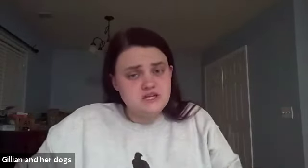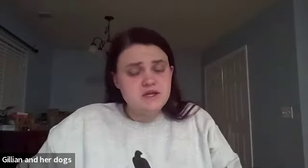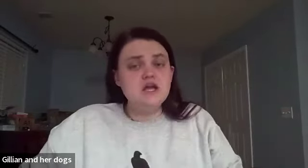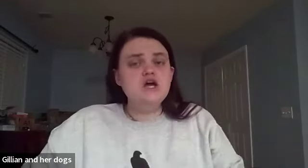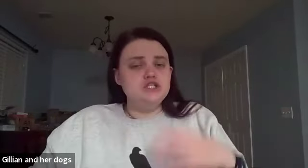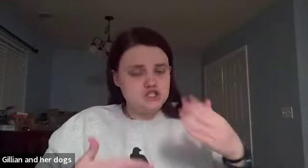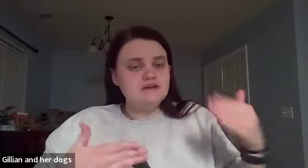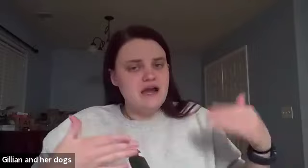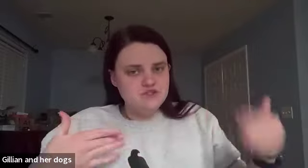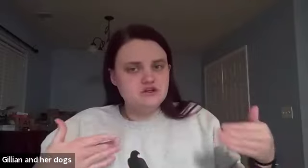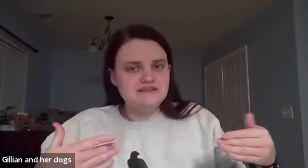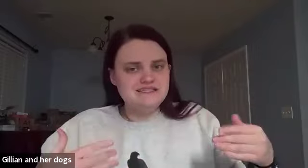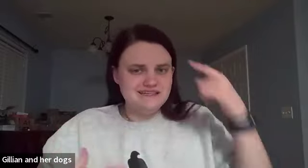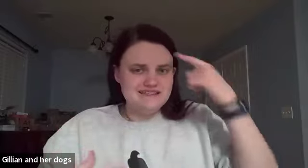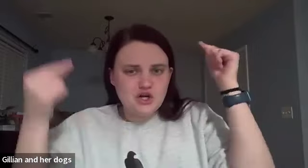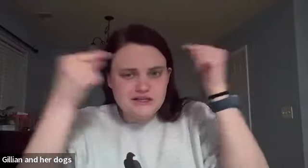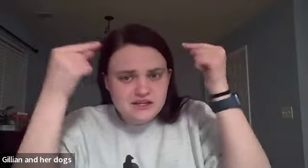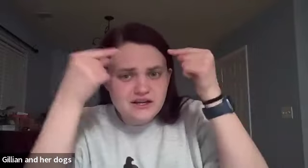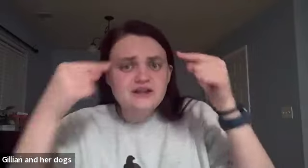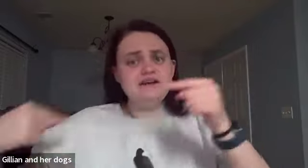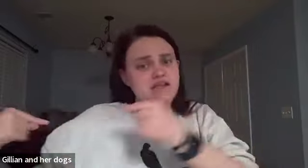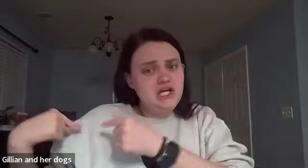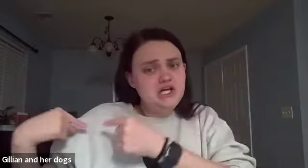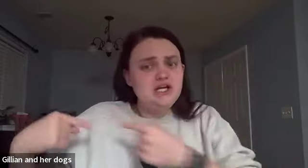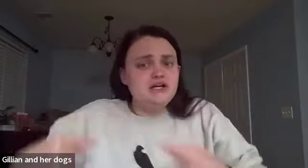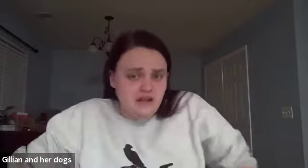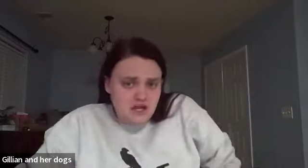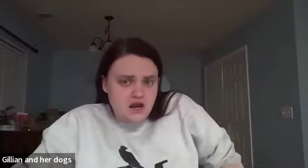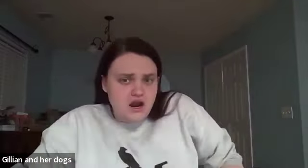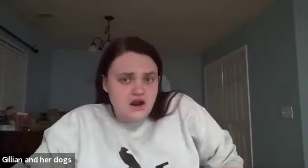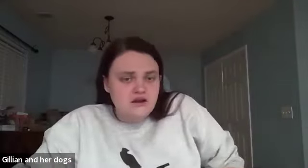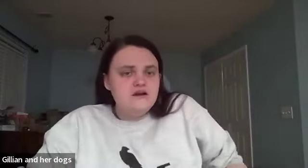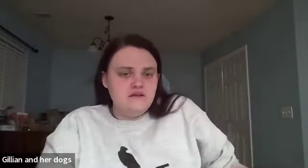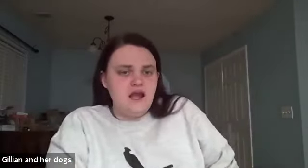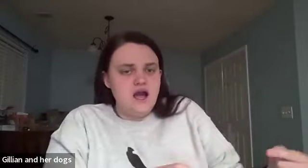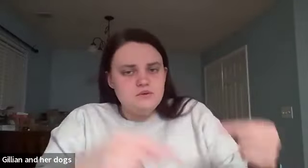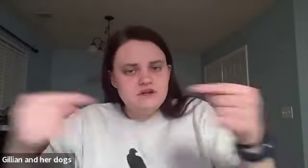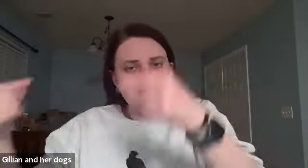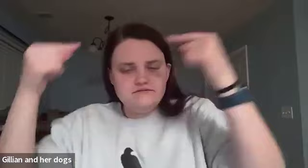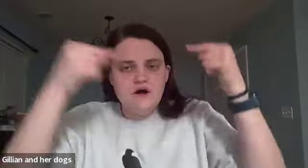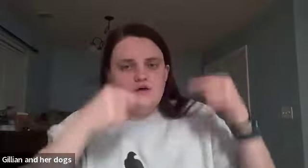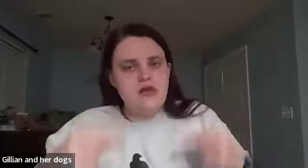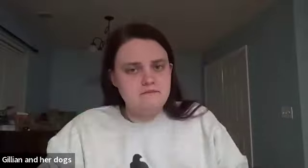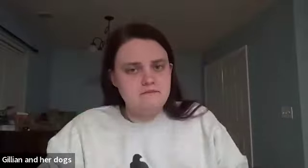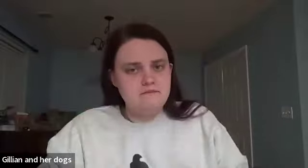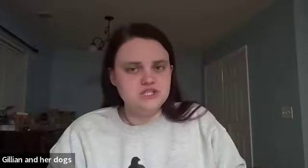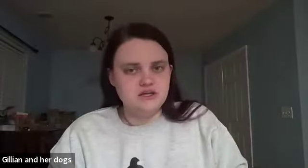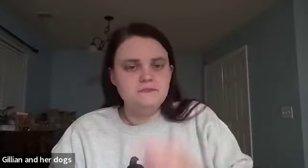your stomach? I would start listing, is it hurt here? Like I would kind of follow that